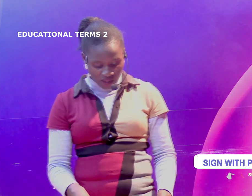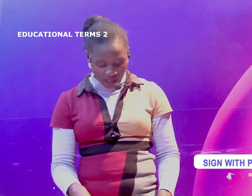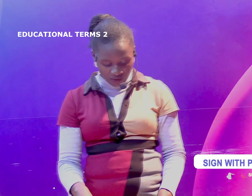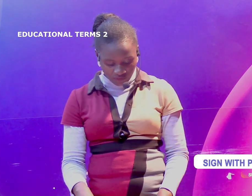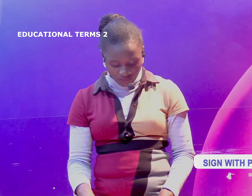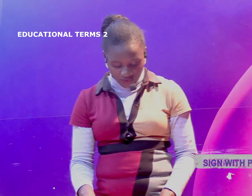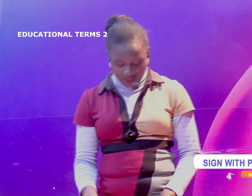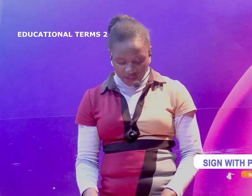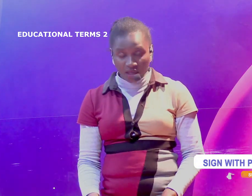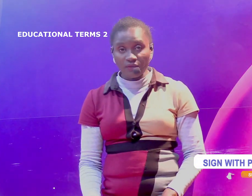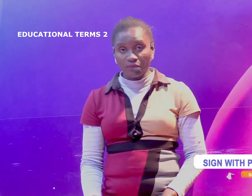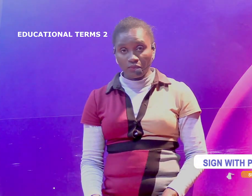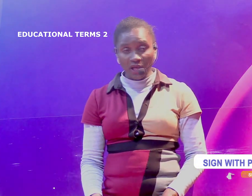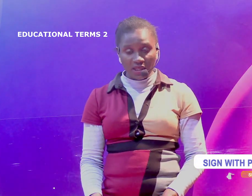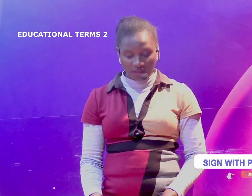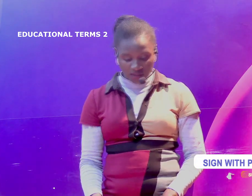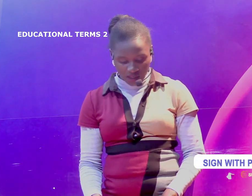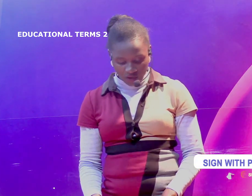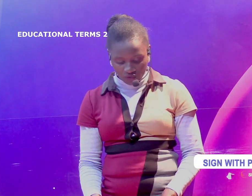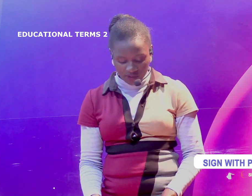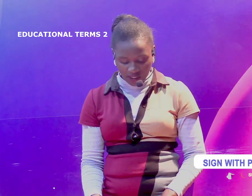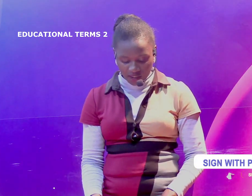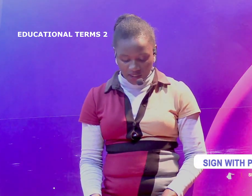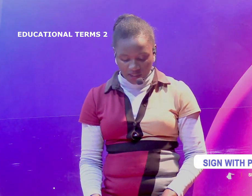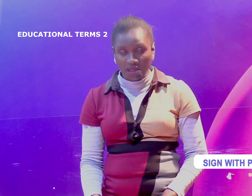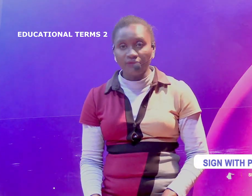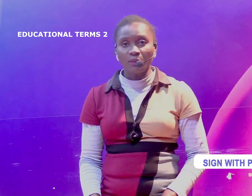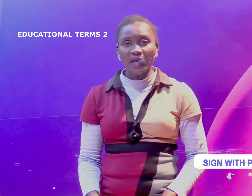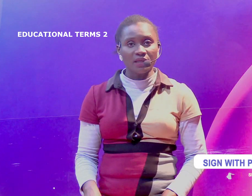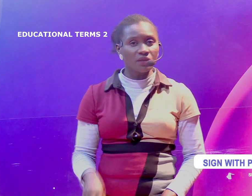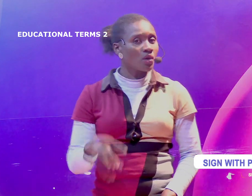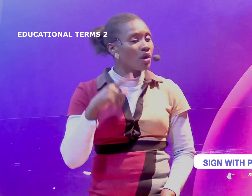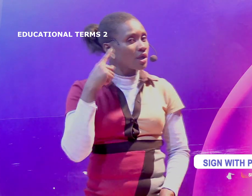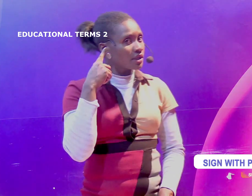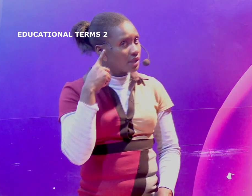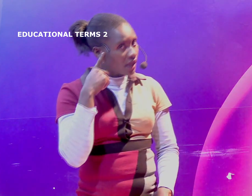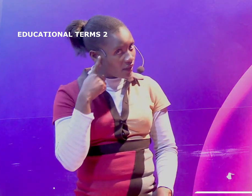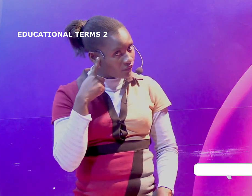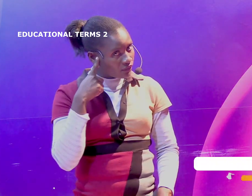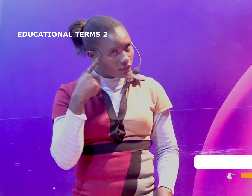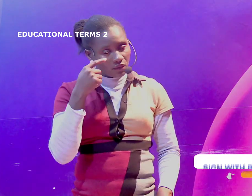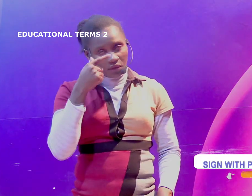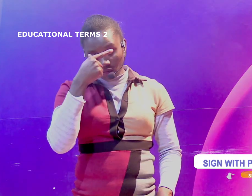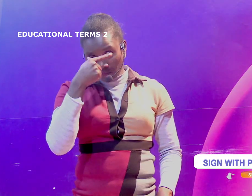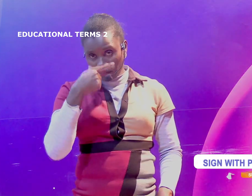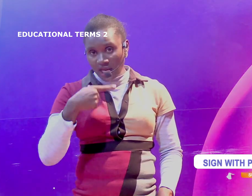have deaf, blind. How do we sign deaf, blind? So deaf,